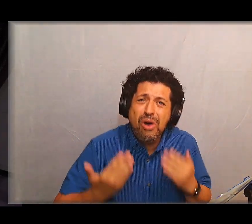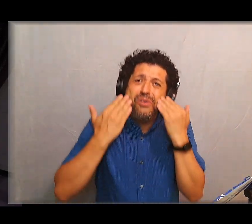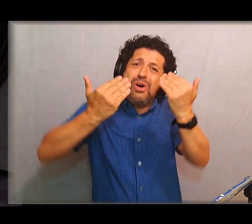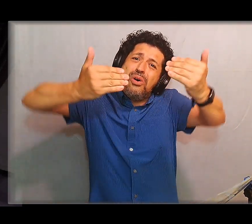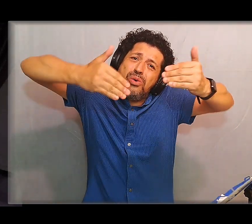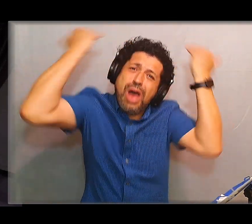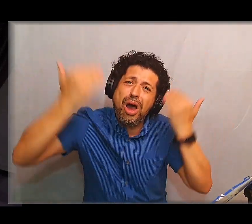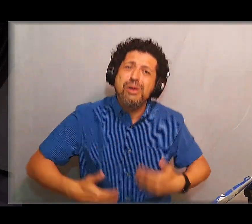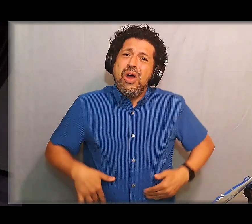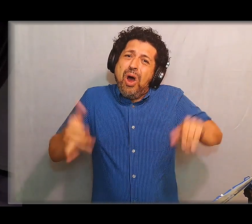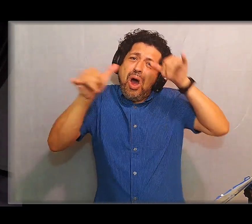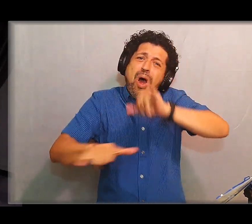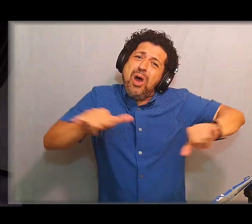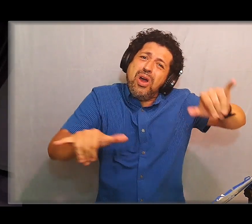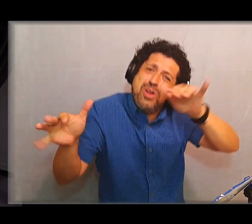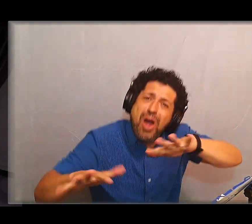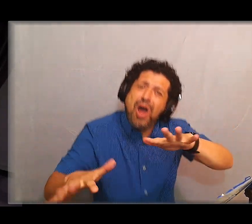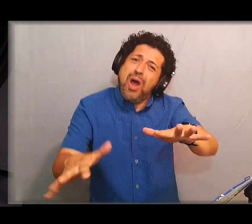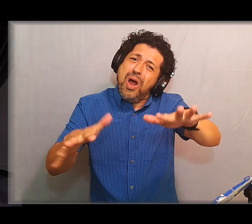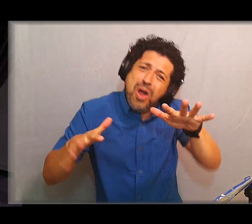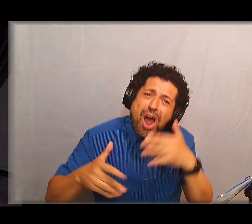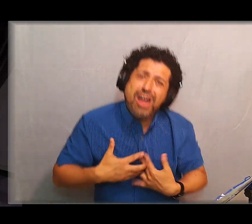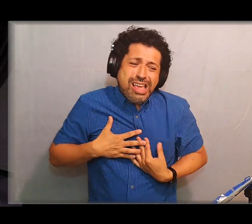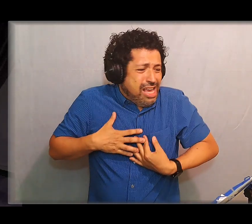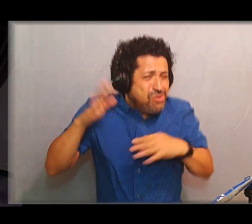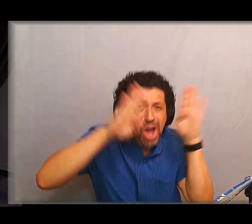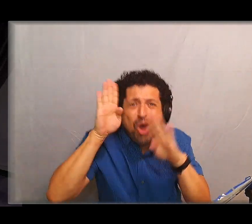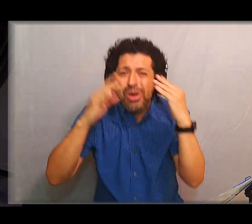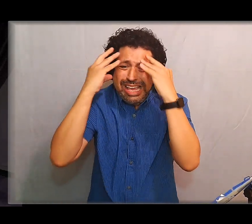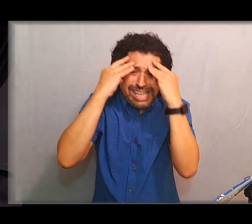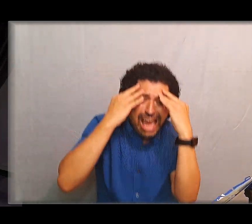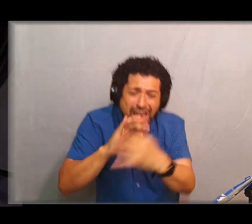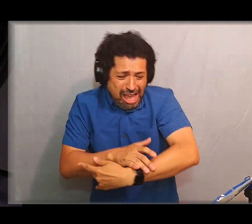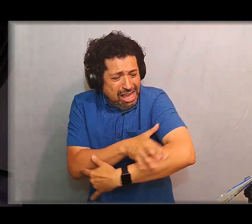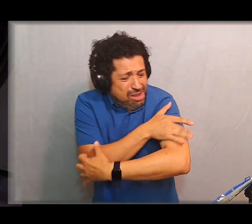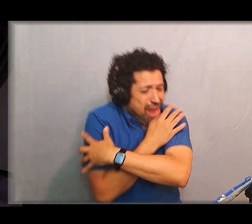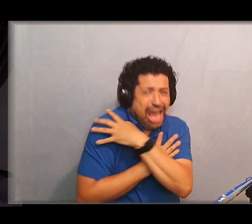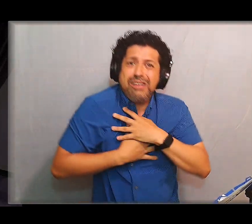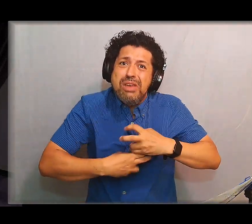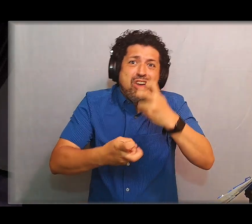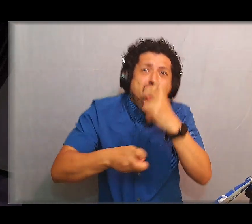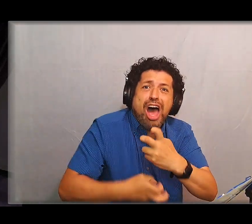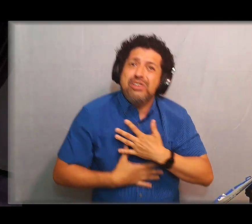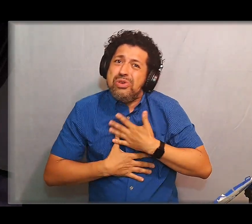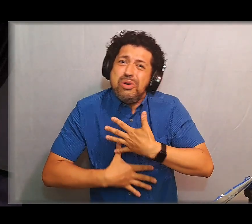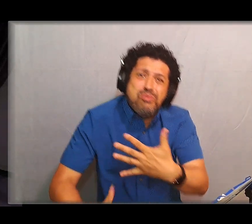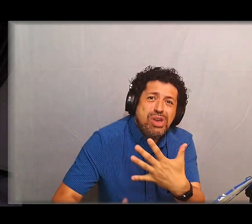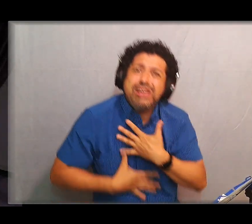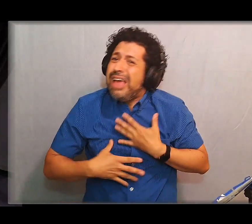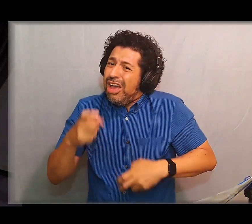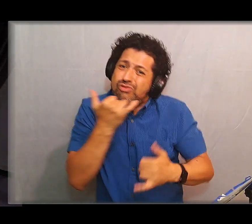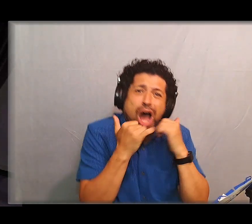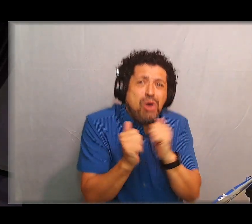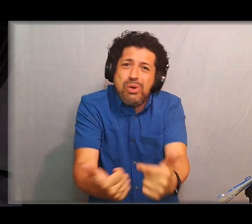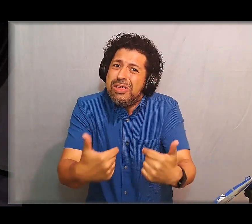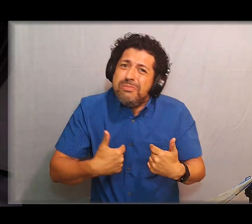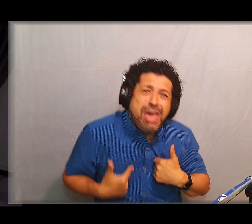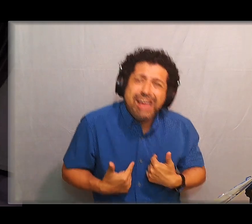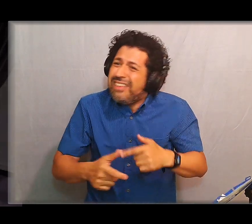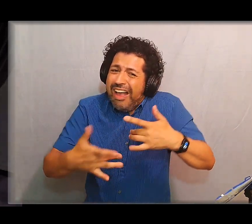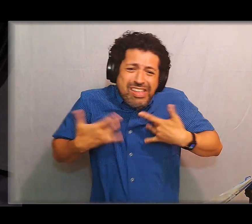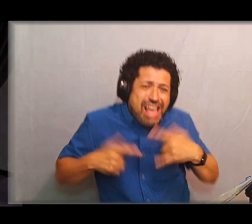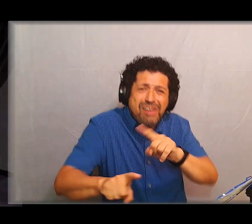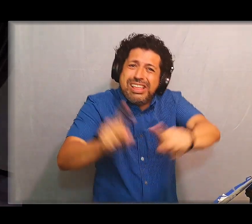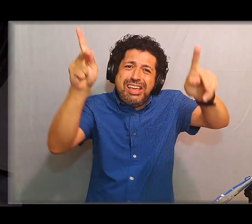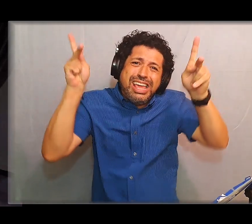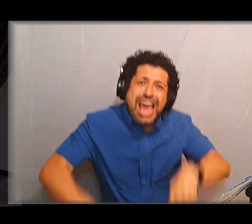get overwhelmed so easily. My anxiety creeps inside of me. Makes it hard to breathe. What's come over me? Feels